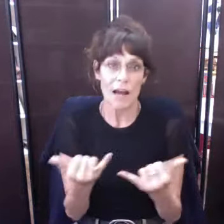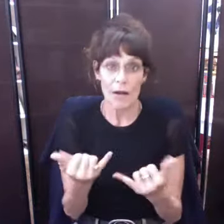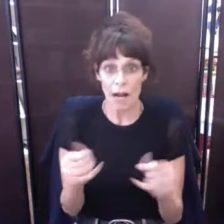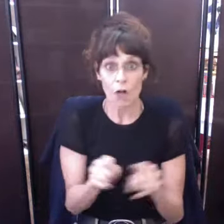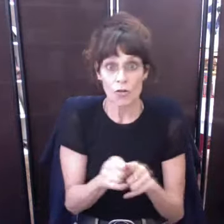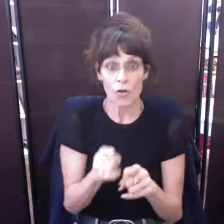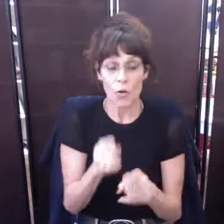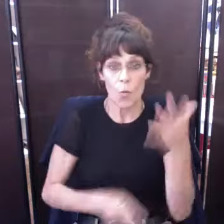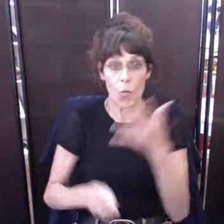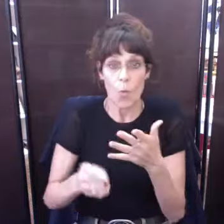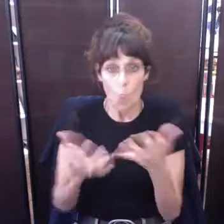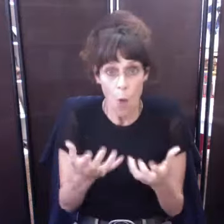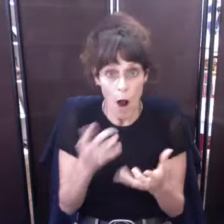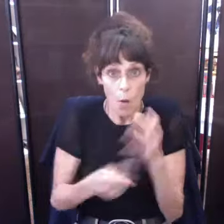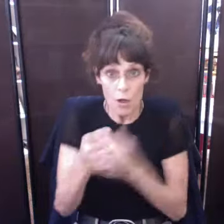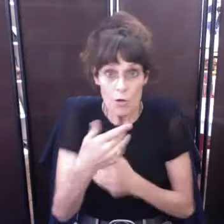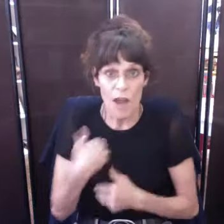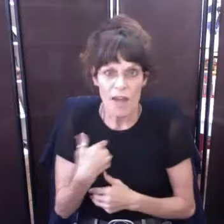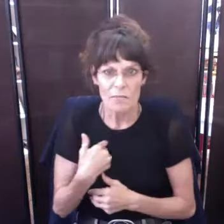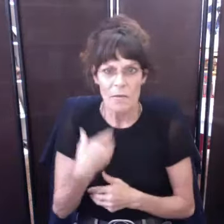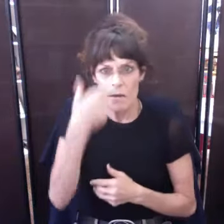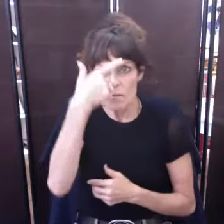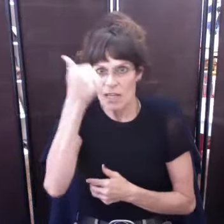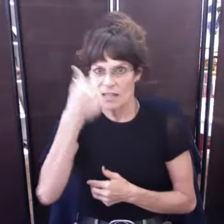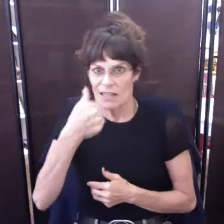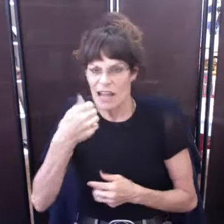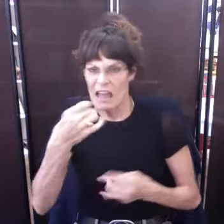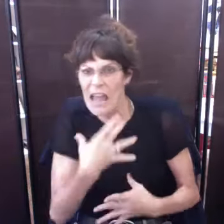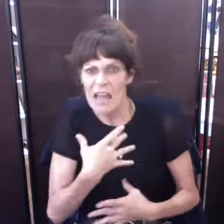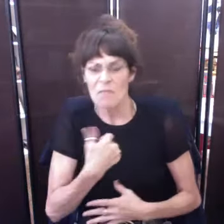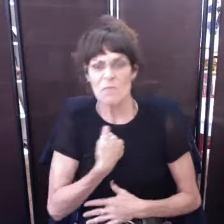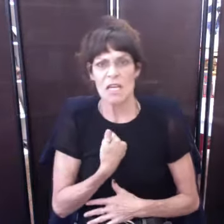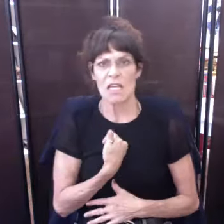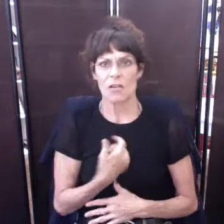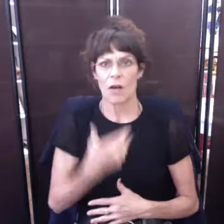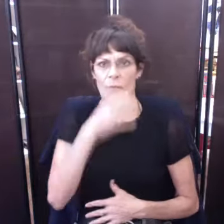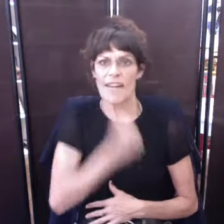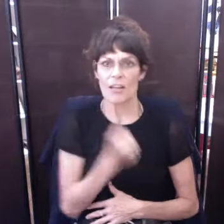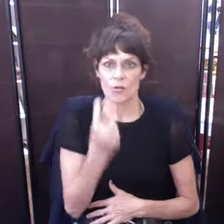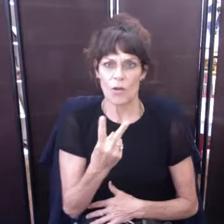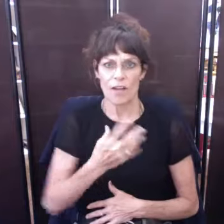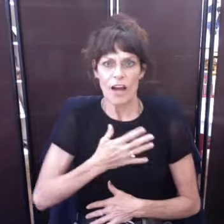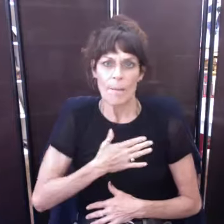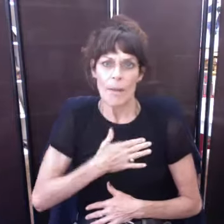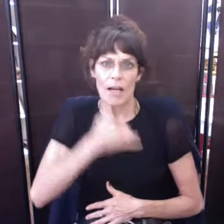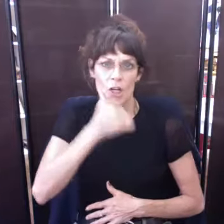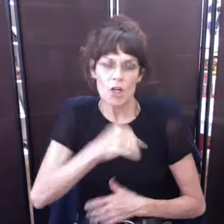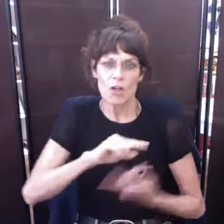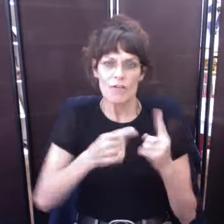me, so I always wanted had. And so by the time I'm 12 years old, my girlfriend teaches me how to back out of